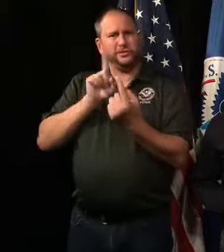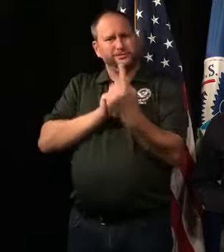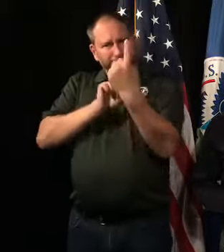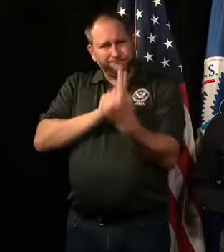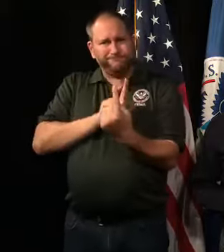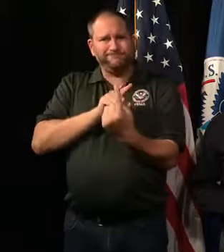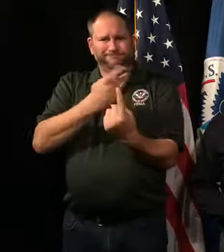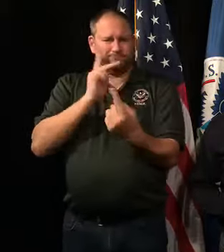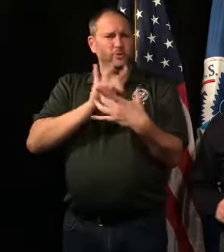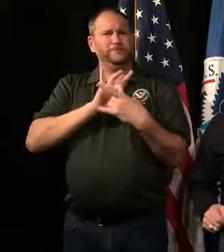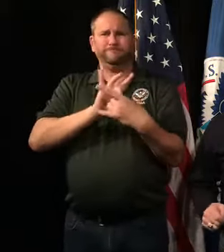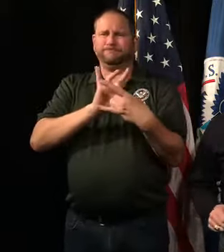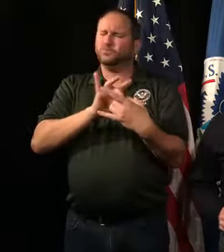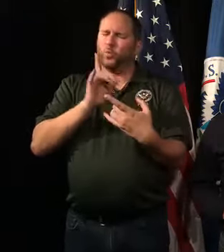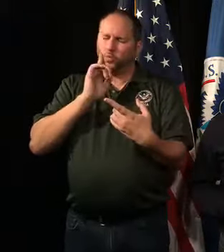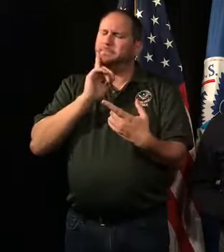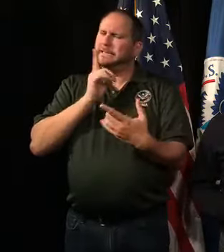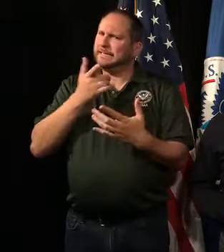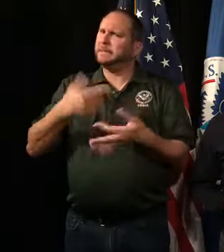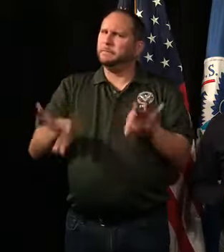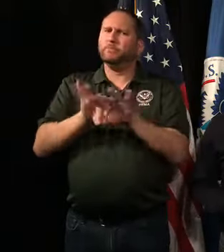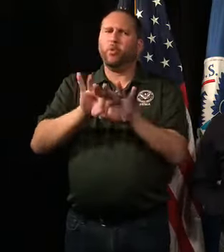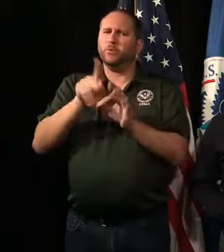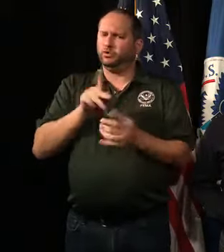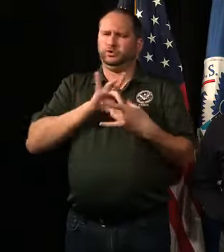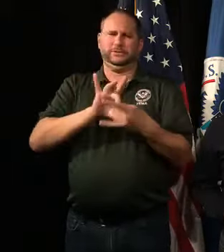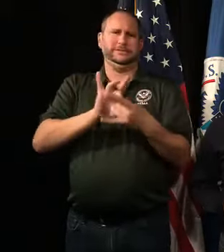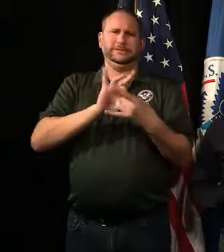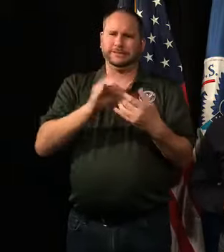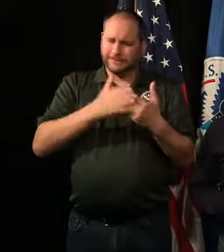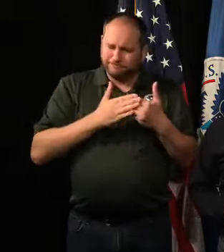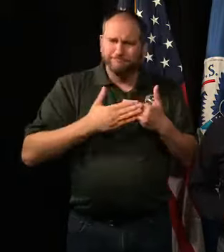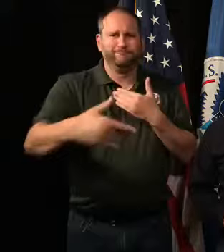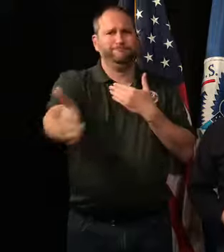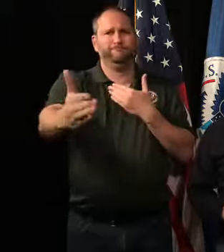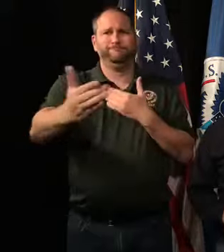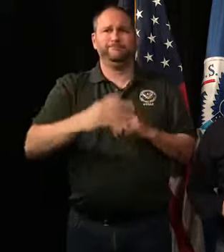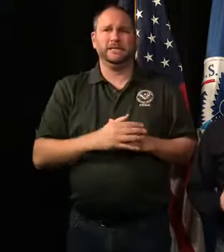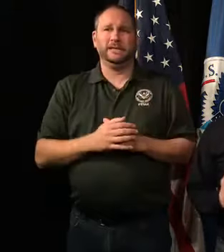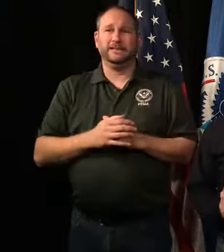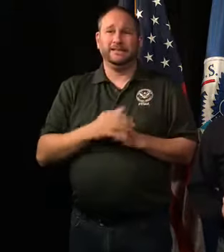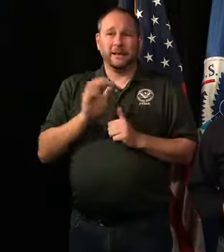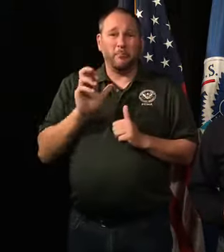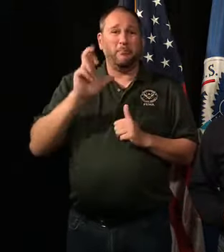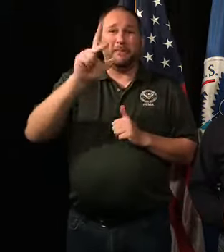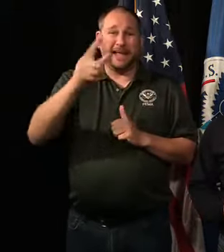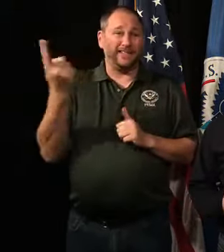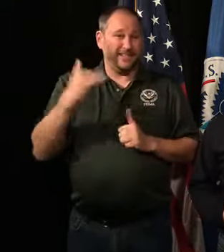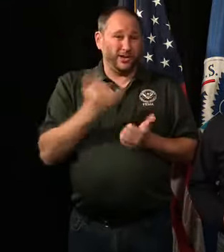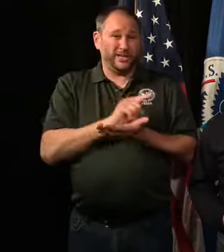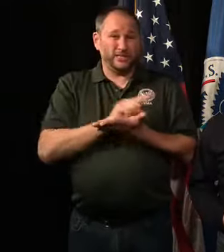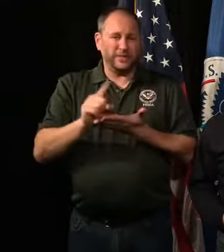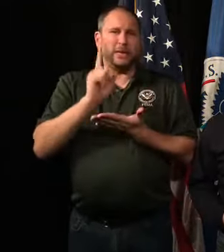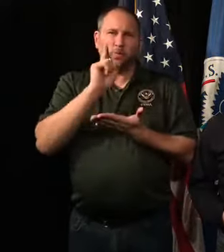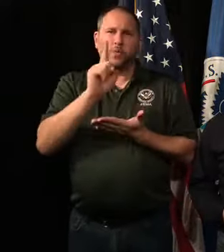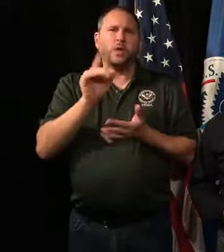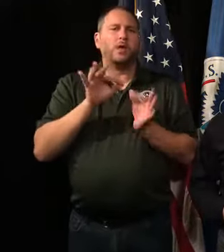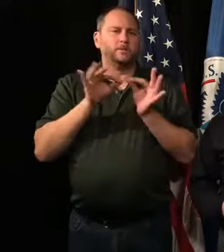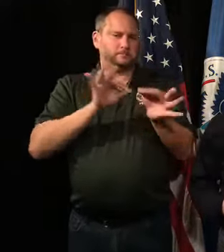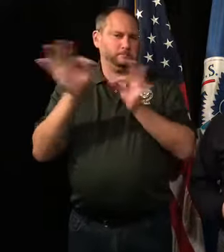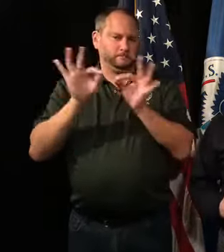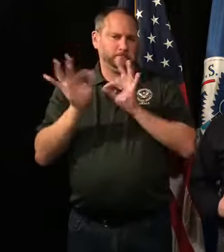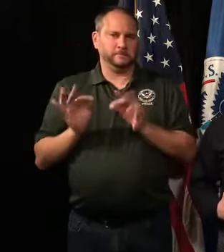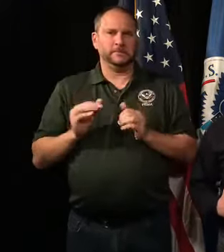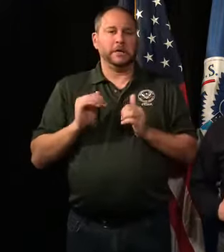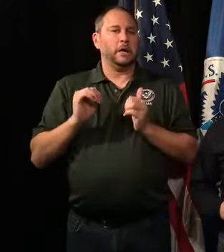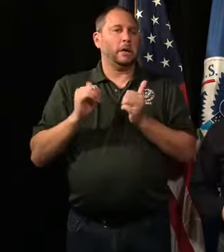going to be with you throughout the days to come. We're going to come back later on this week. We'll show you more ways that we will help you through this process.